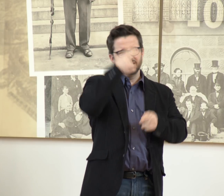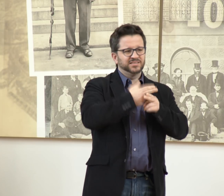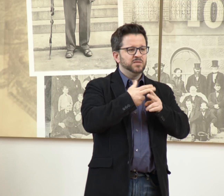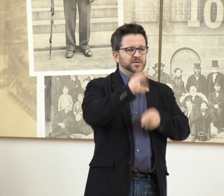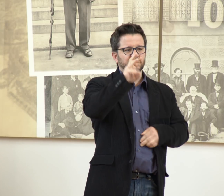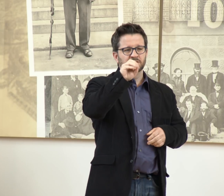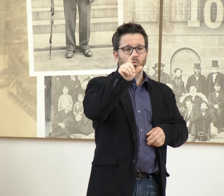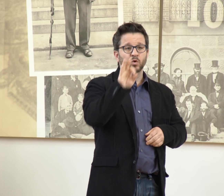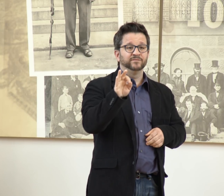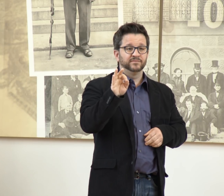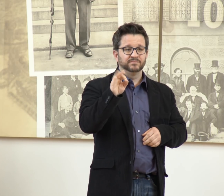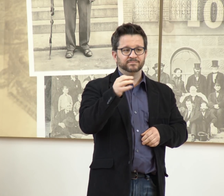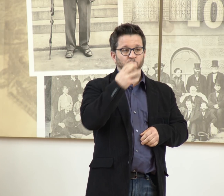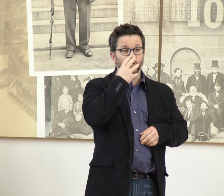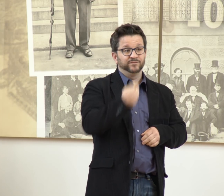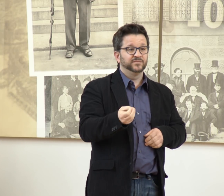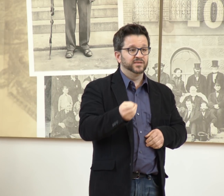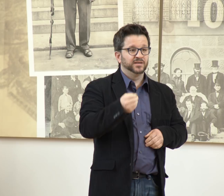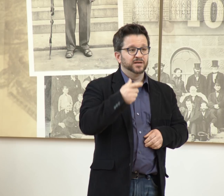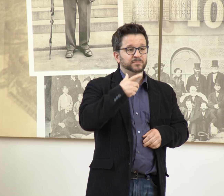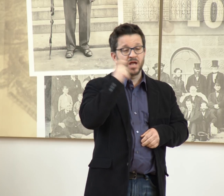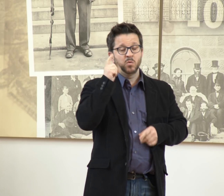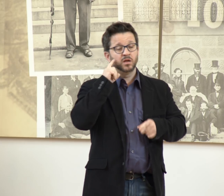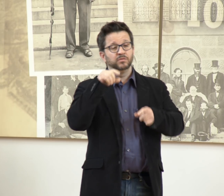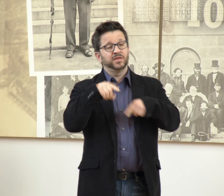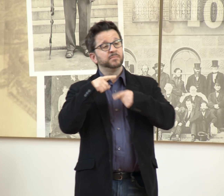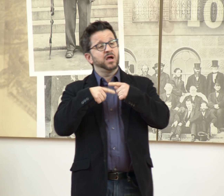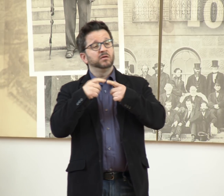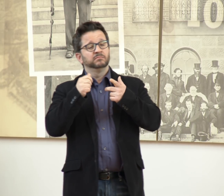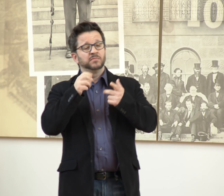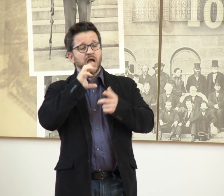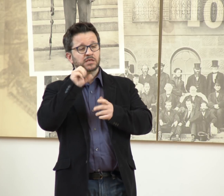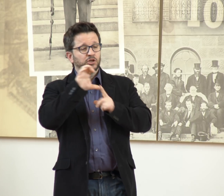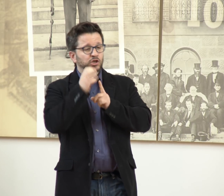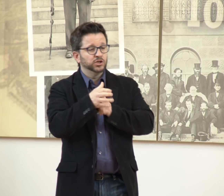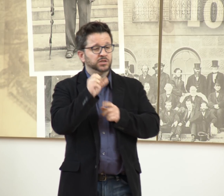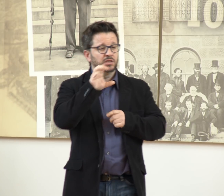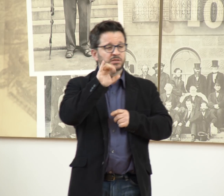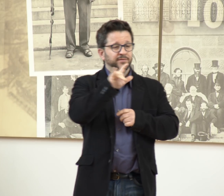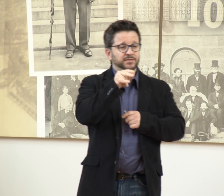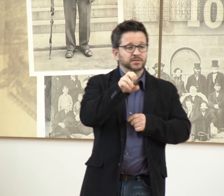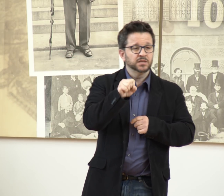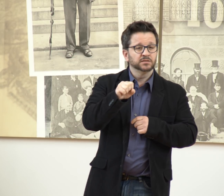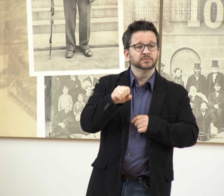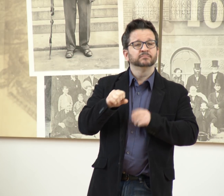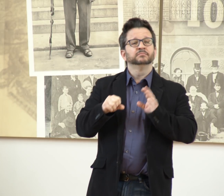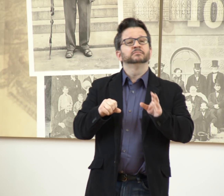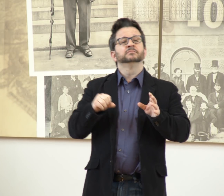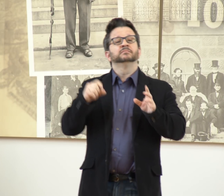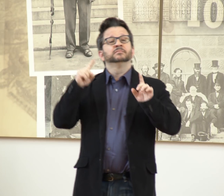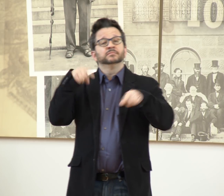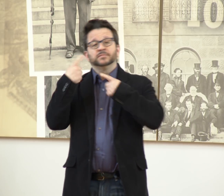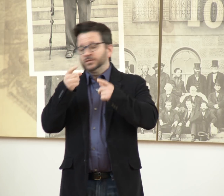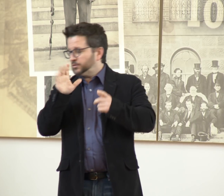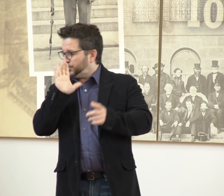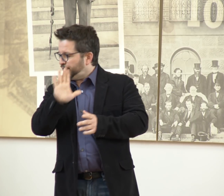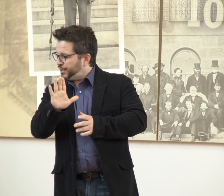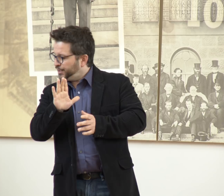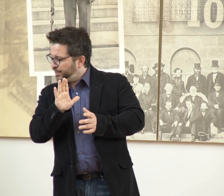You know, it's very interesting that his dad's name was Wolf. And if you think about many of our ancient cultures and